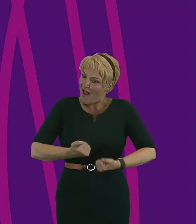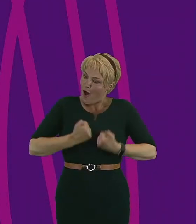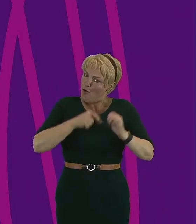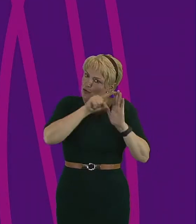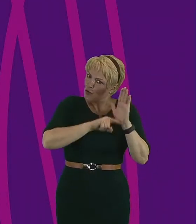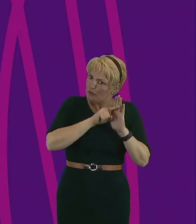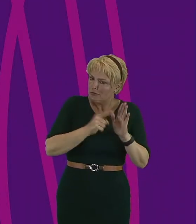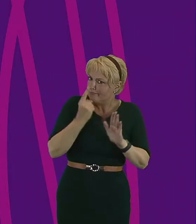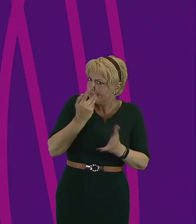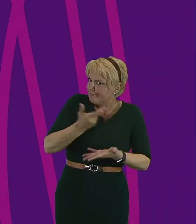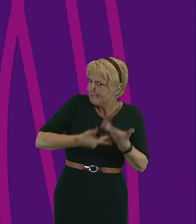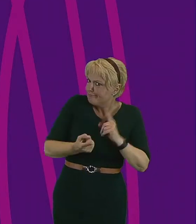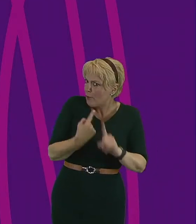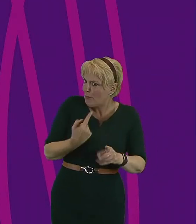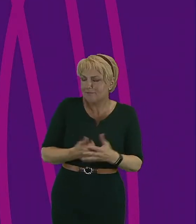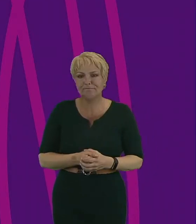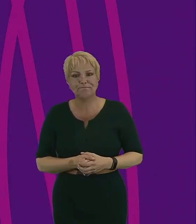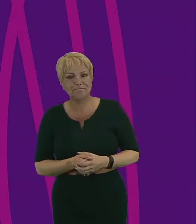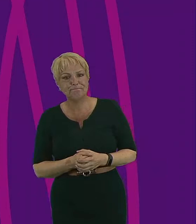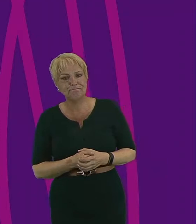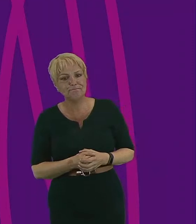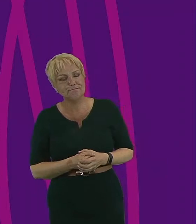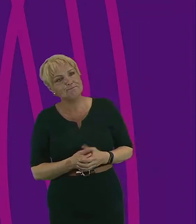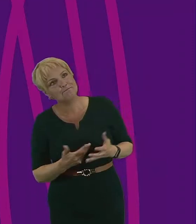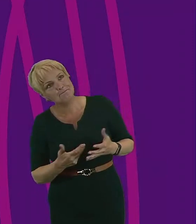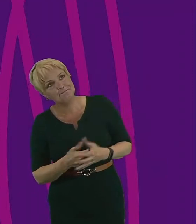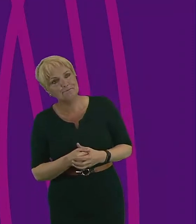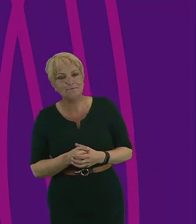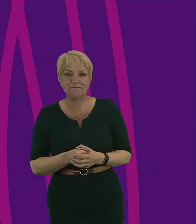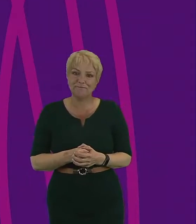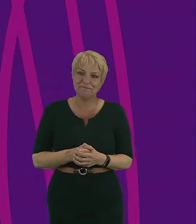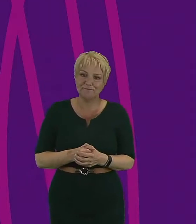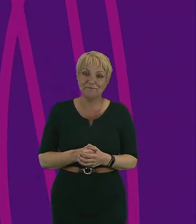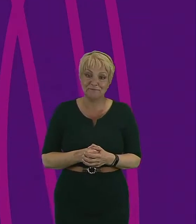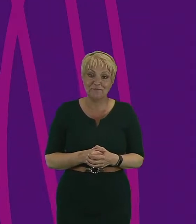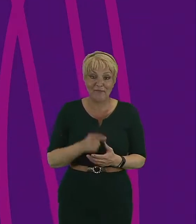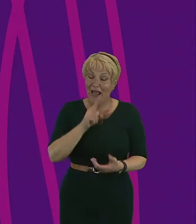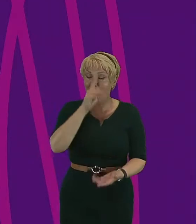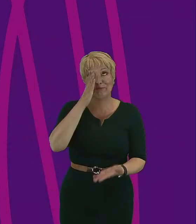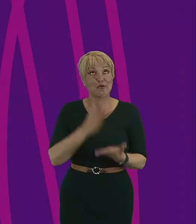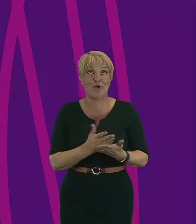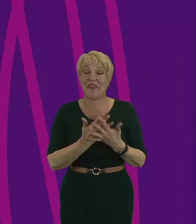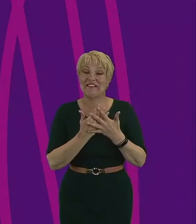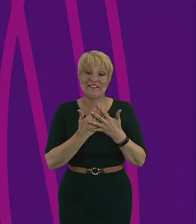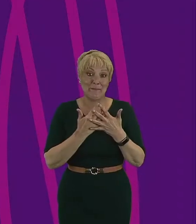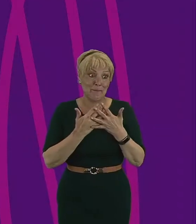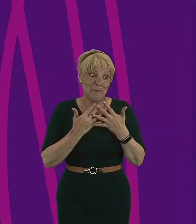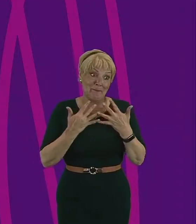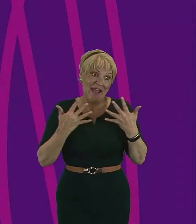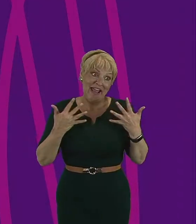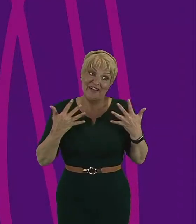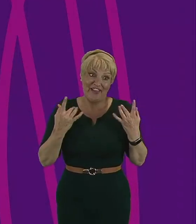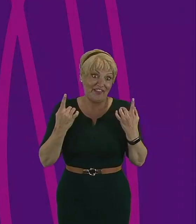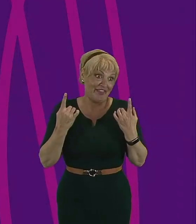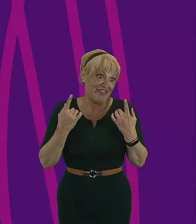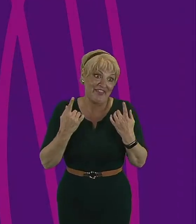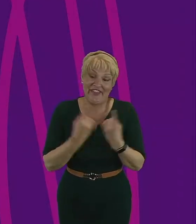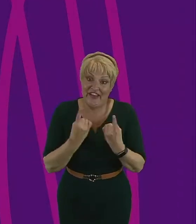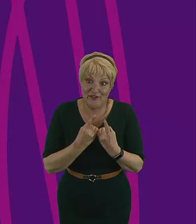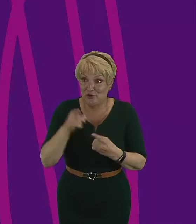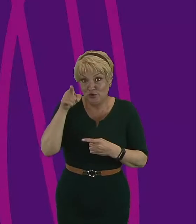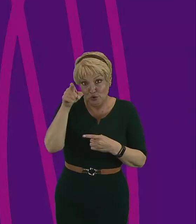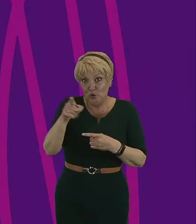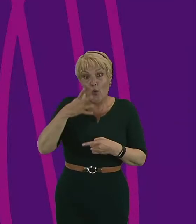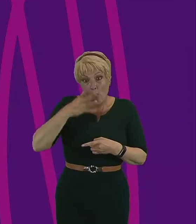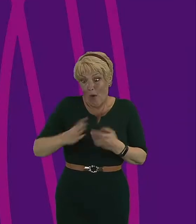themselves? Cabinet Secretary. Well, I'm sure there are many things that the member would like to see further discussion